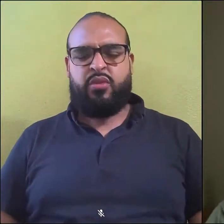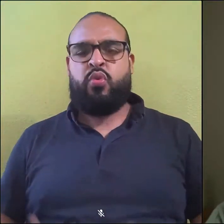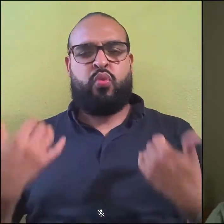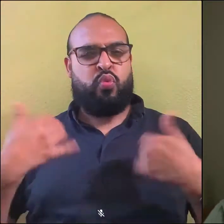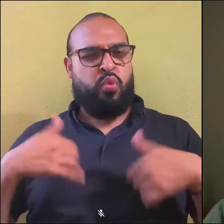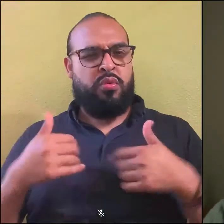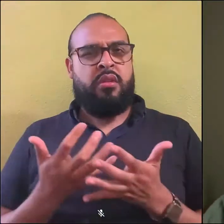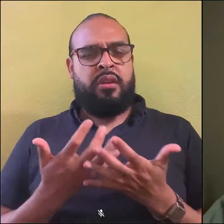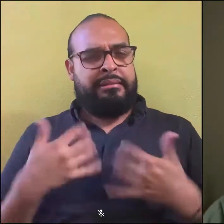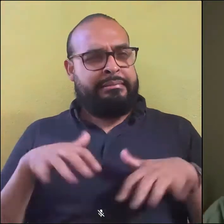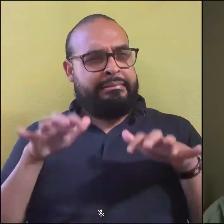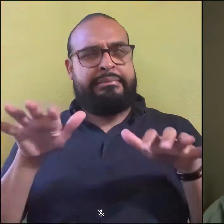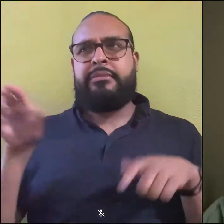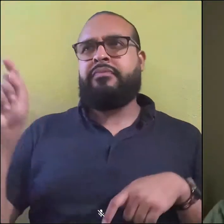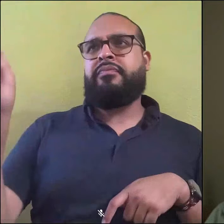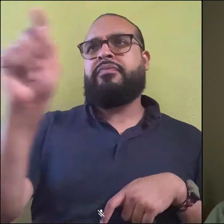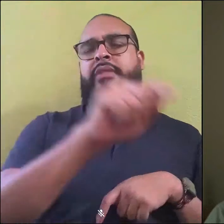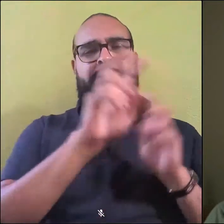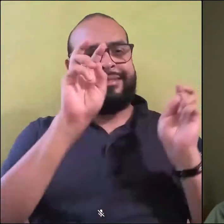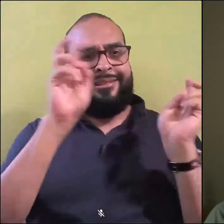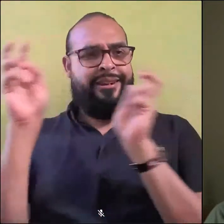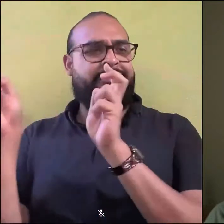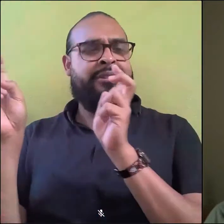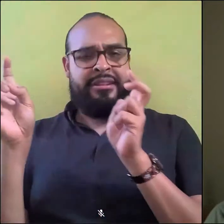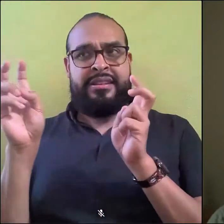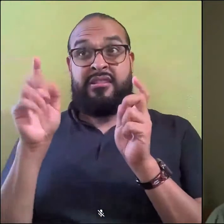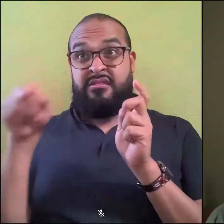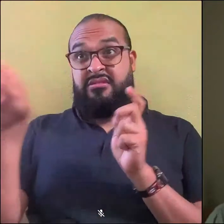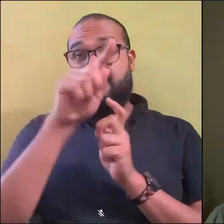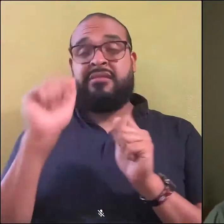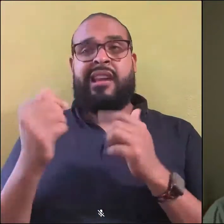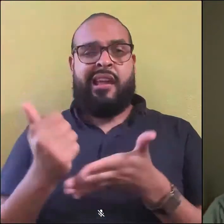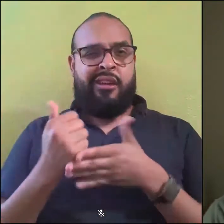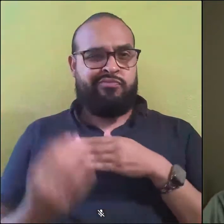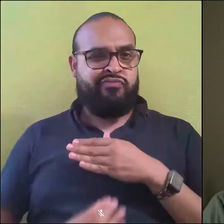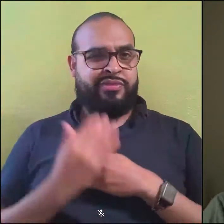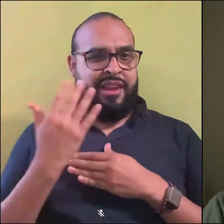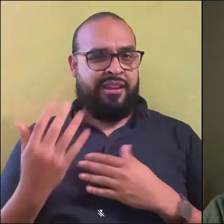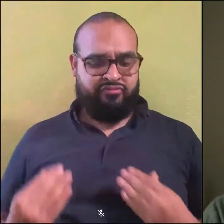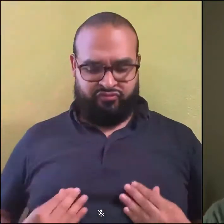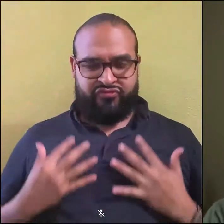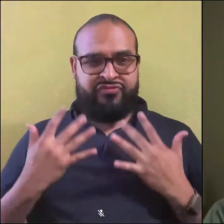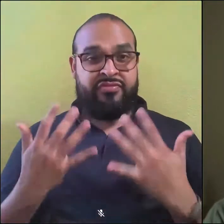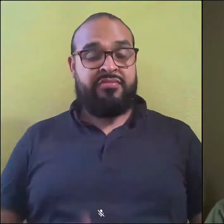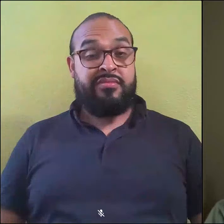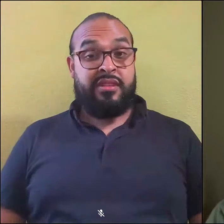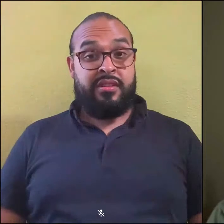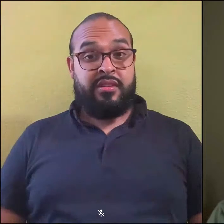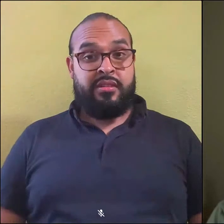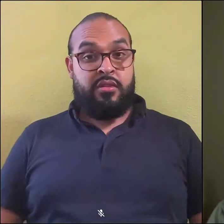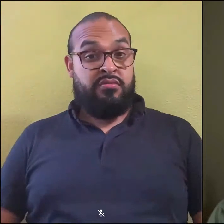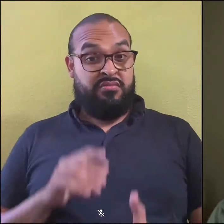Because this story that I just described, look, it's That specific story that I said, that's my